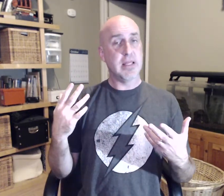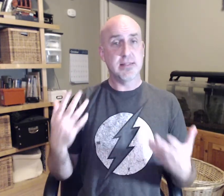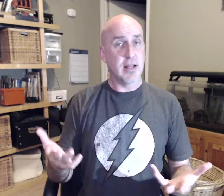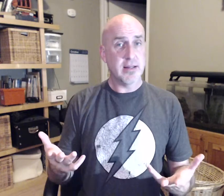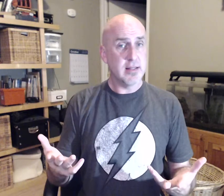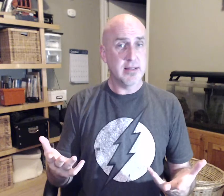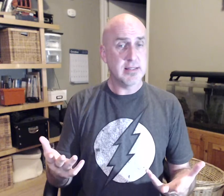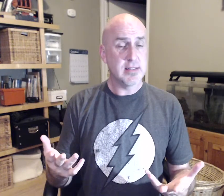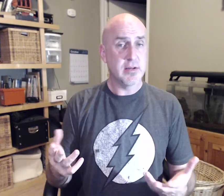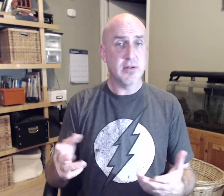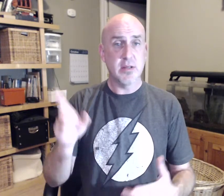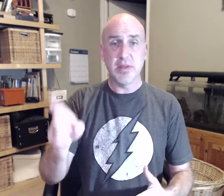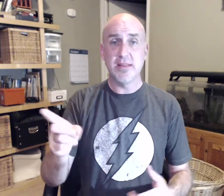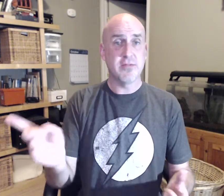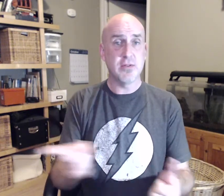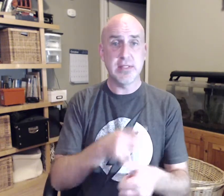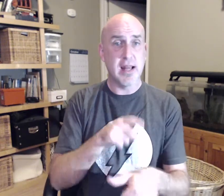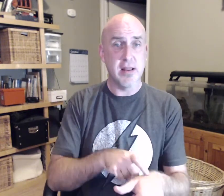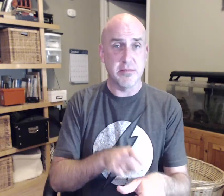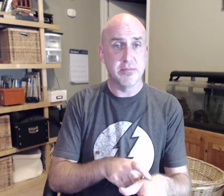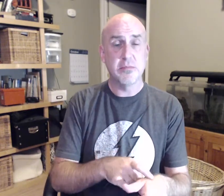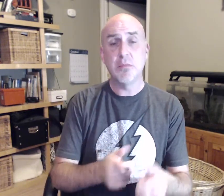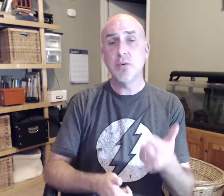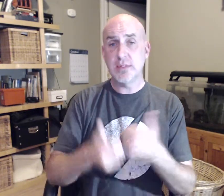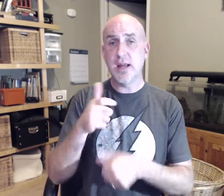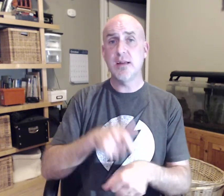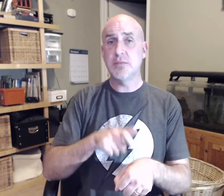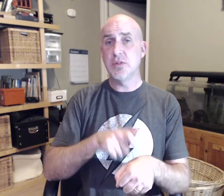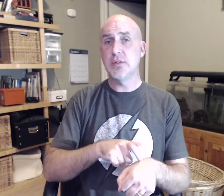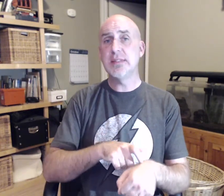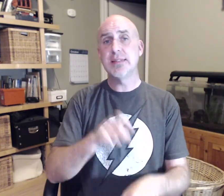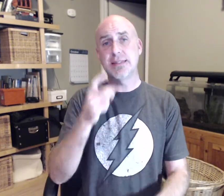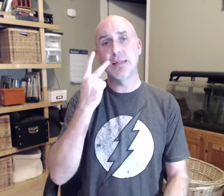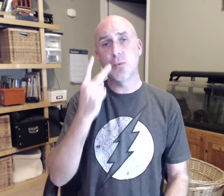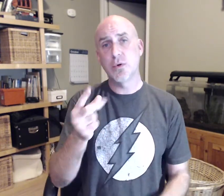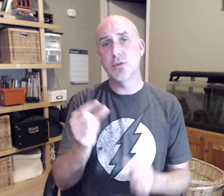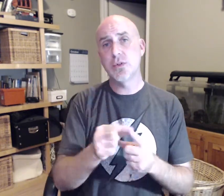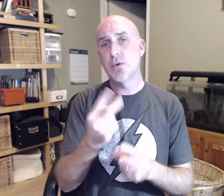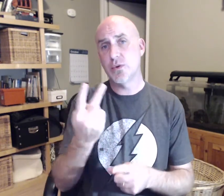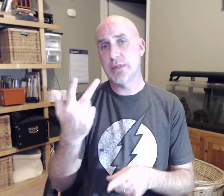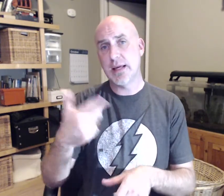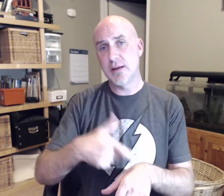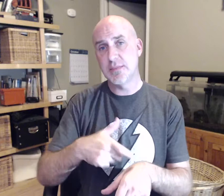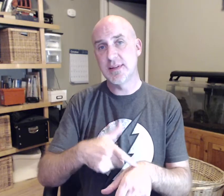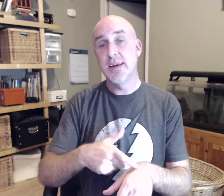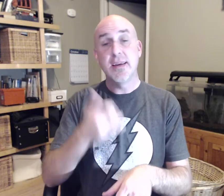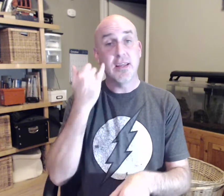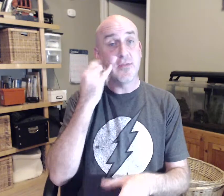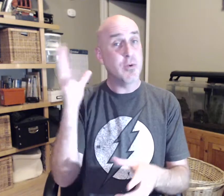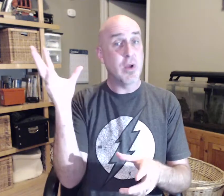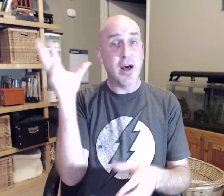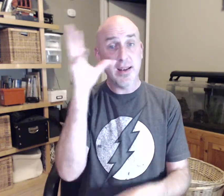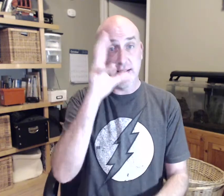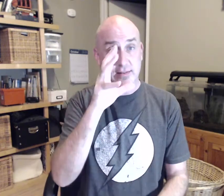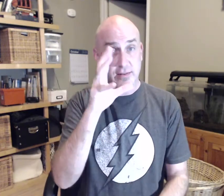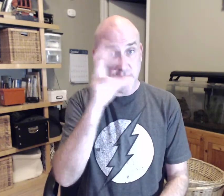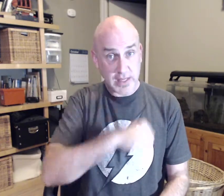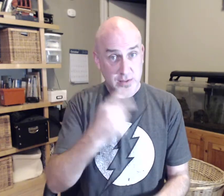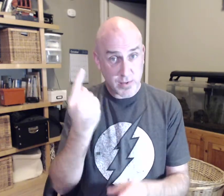It's not going to necessarily be the first time. Most times you'll need to see a word 2 or 3 times. If you got it, if you guessed right